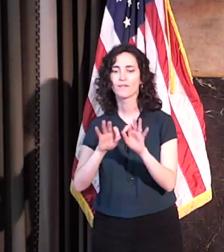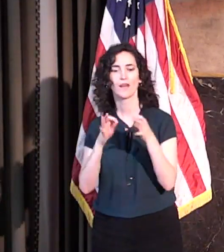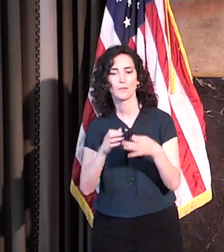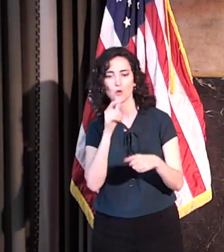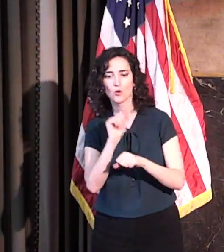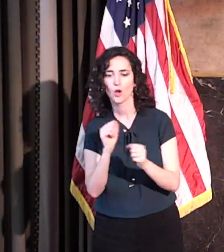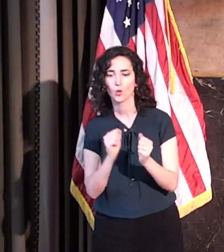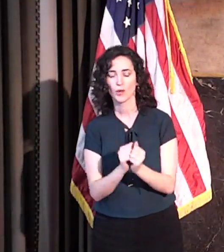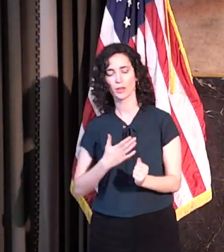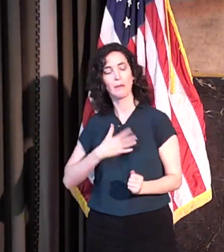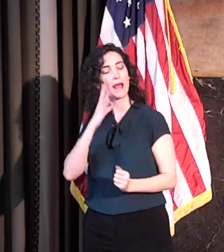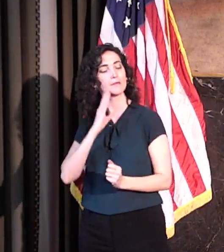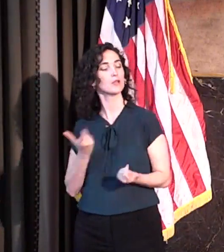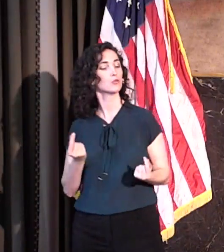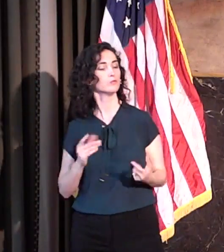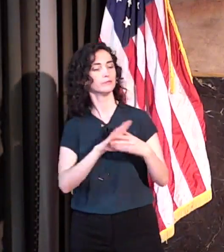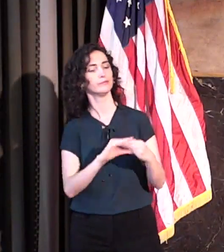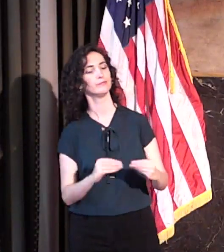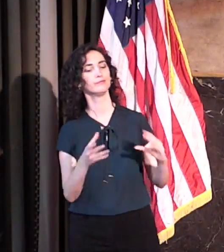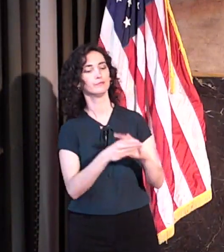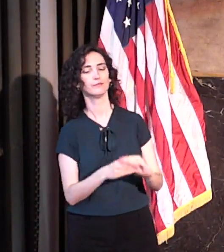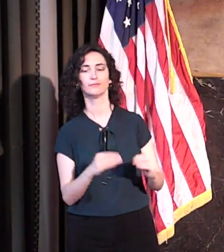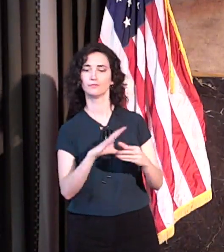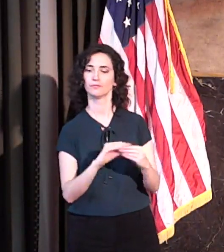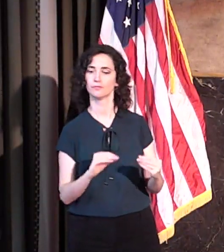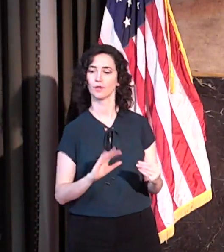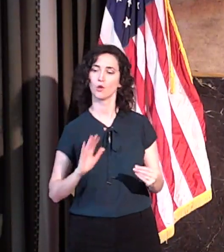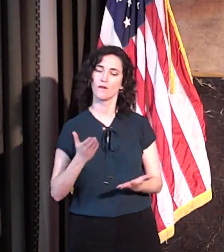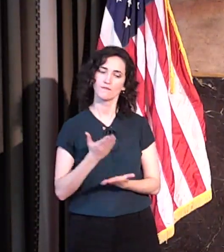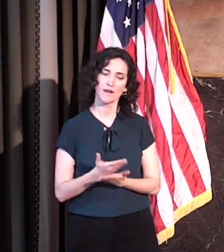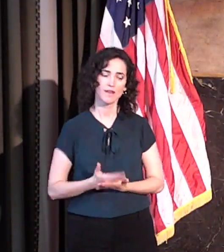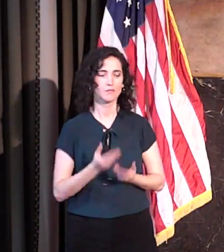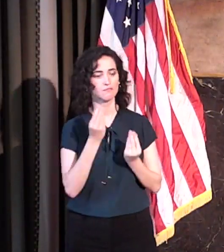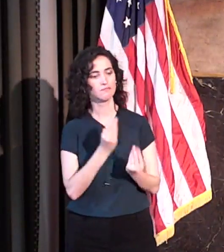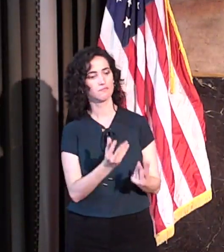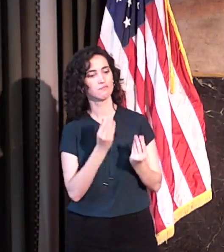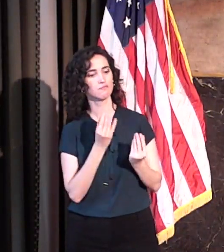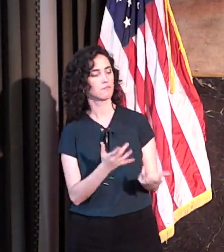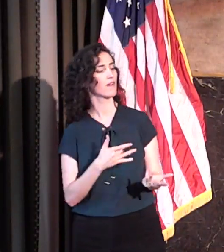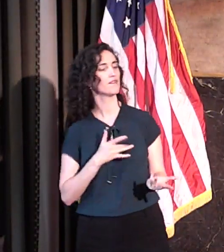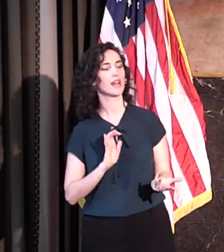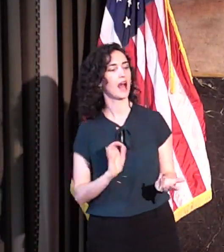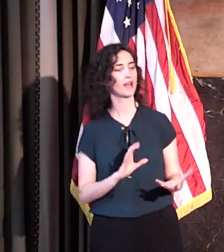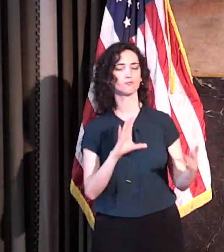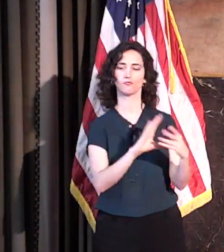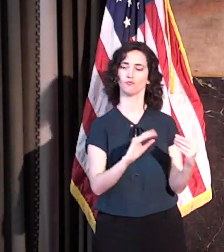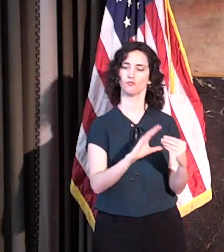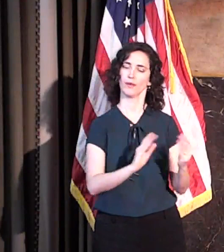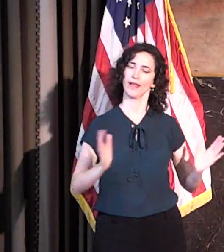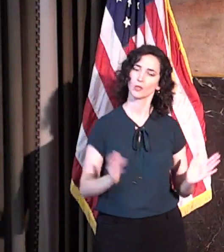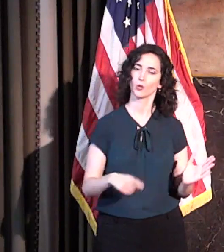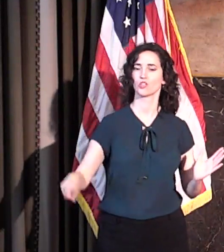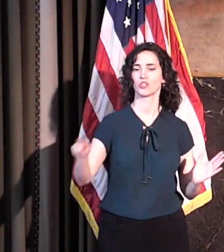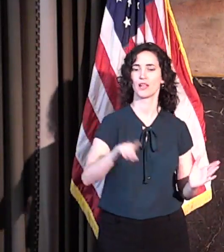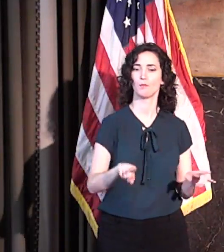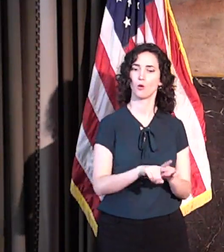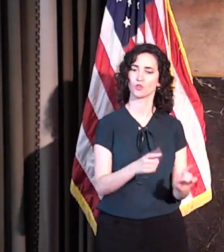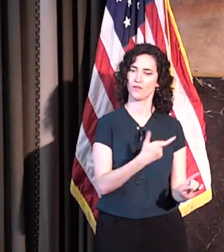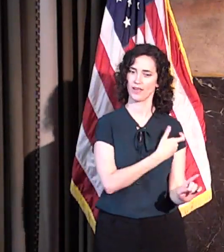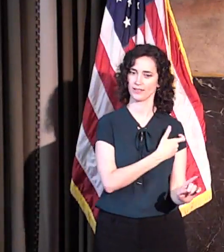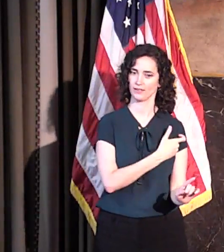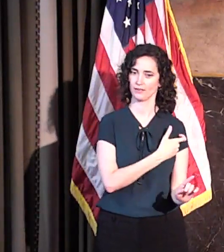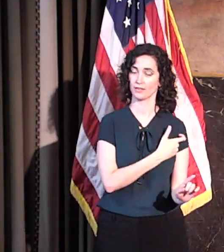coworkers, share your experience, share facts, tell them what it was like, and encourage them to get vaccinated too. That's going to be the